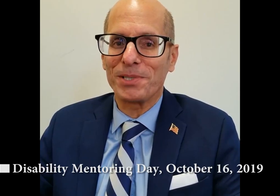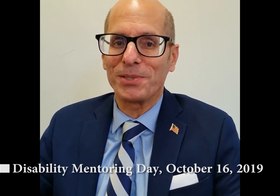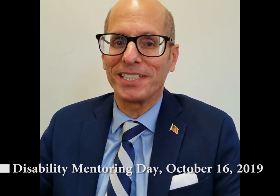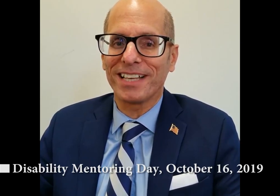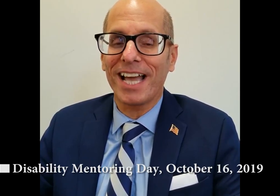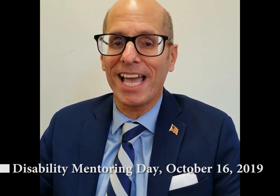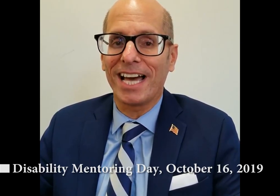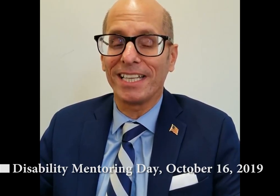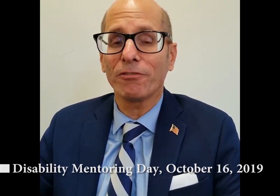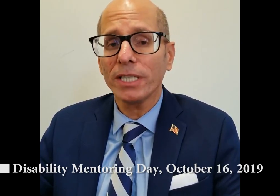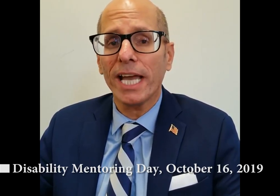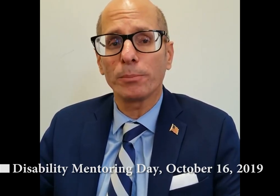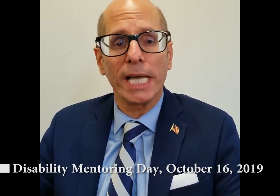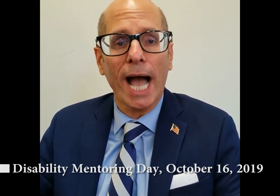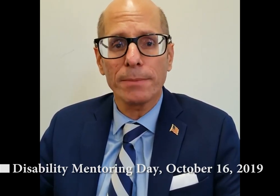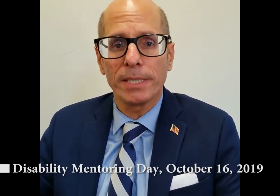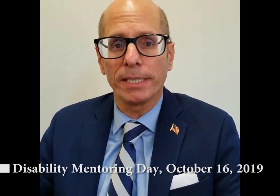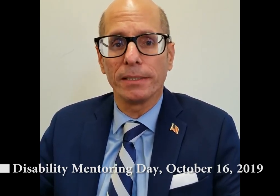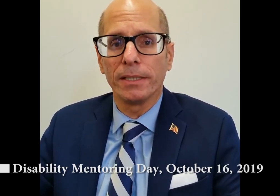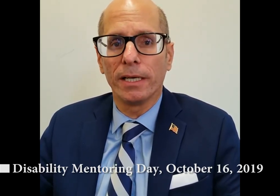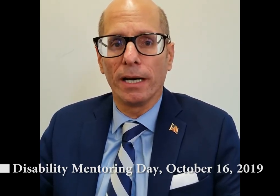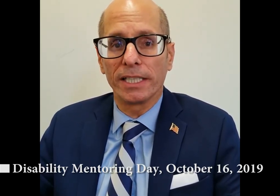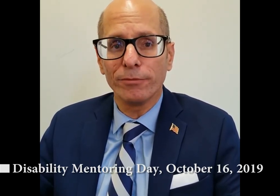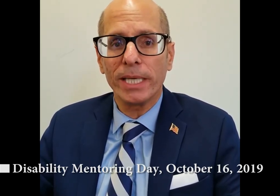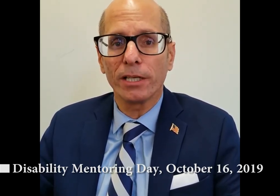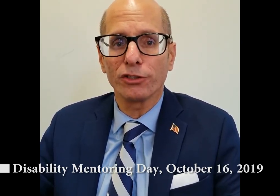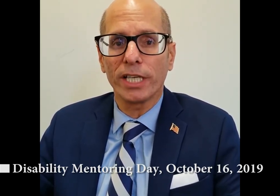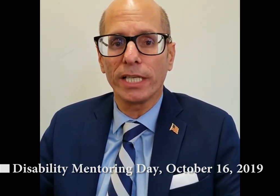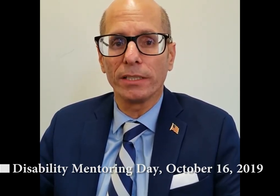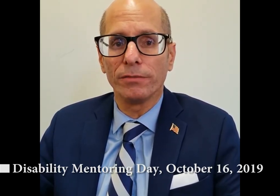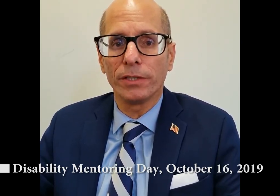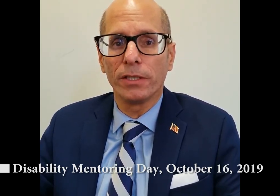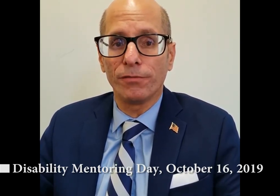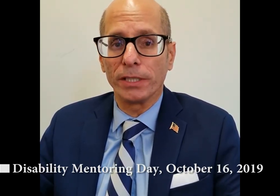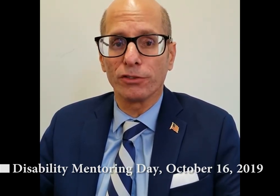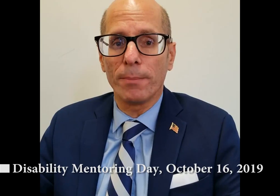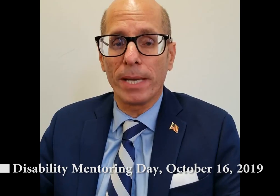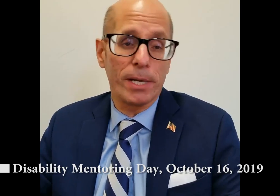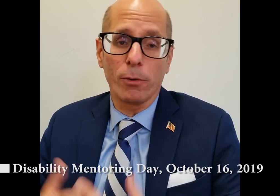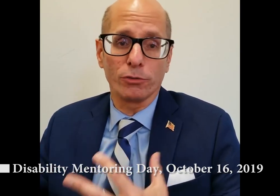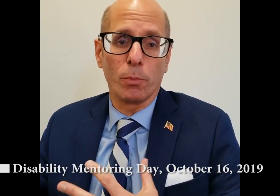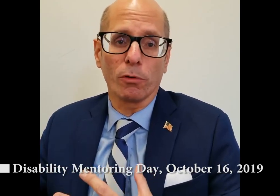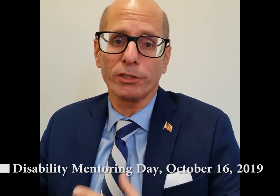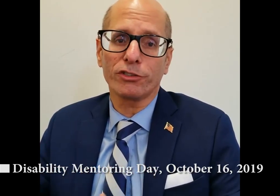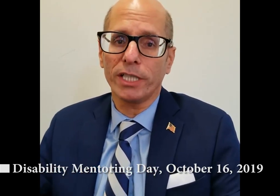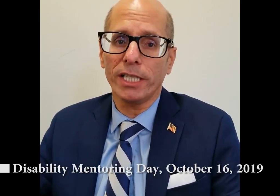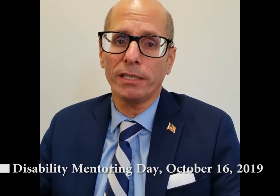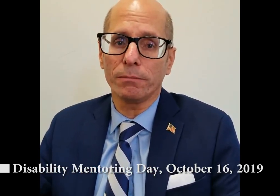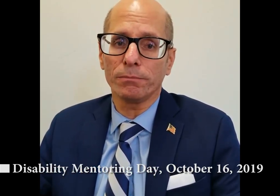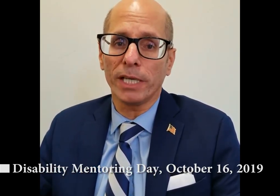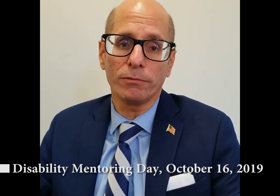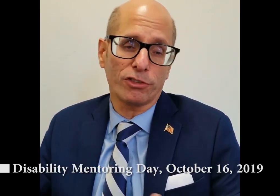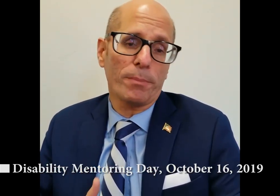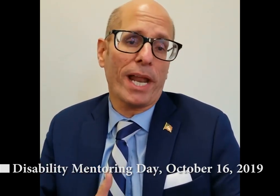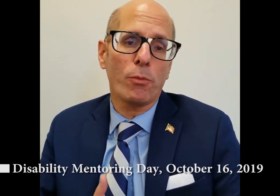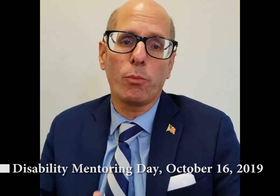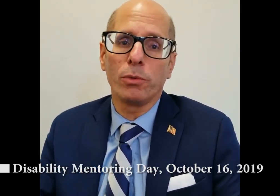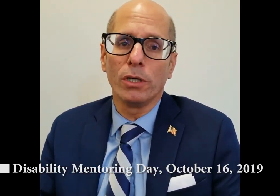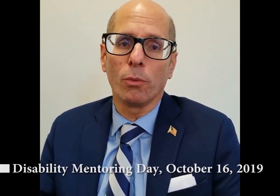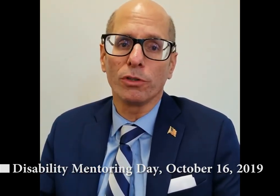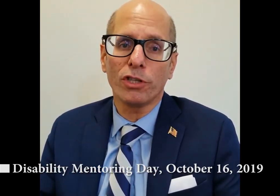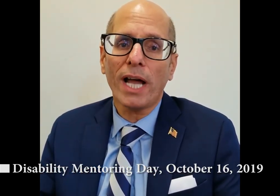mentoring opportunities I had, and that really helped guide me and give me an understanding of fields that maybe I was more interested in and some